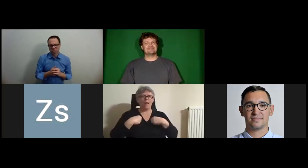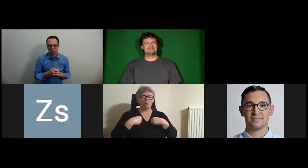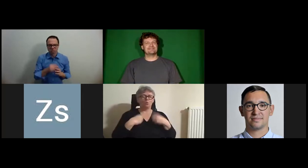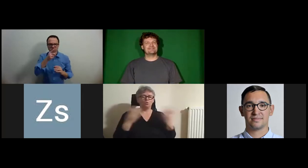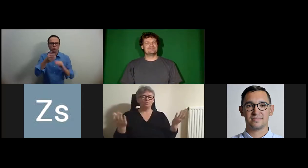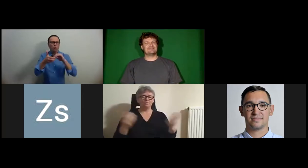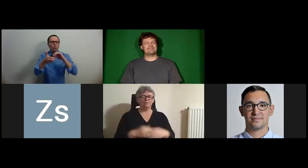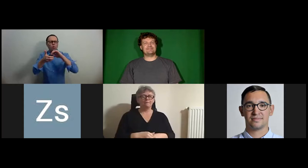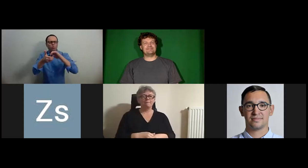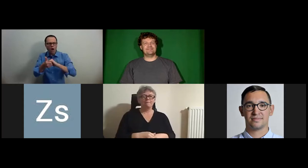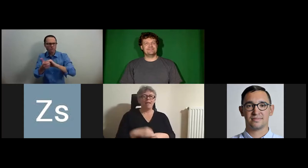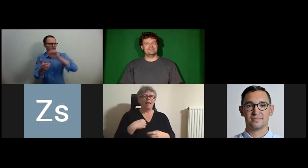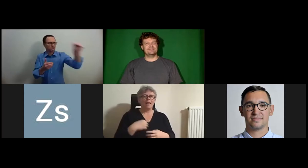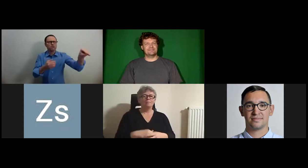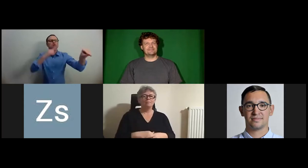Wow.